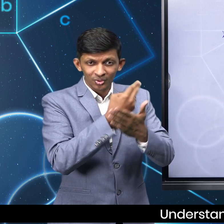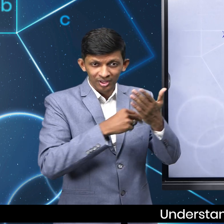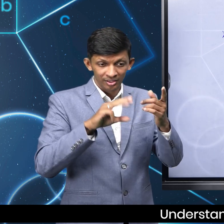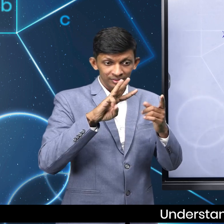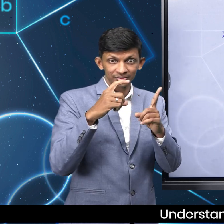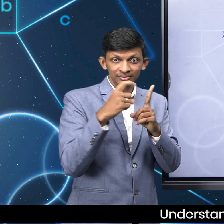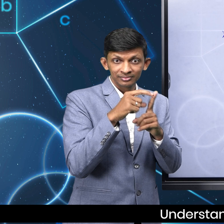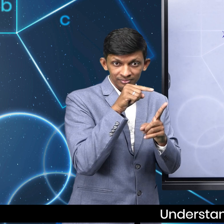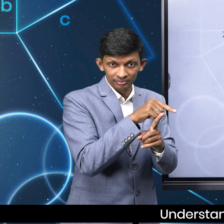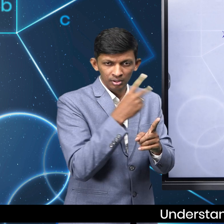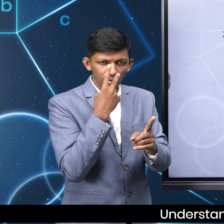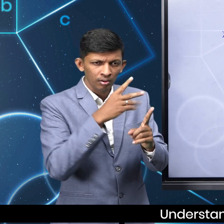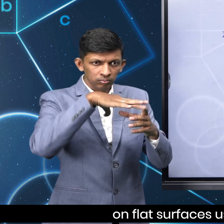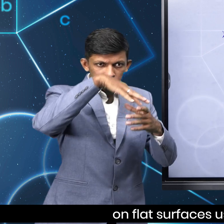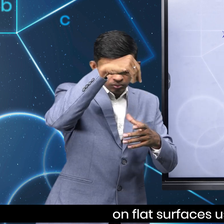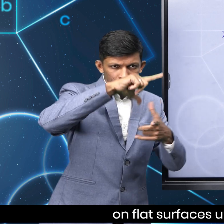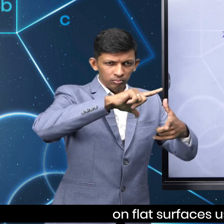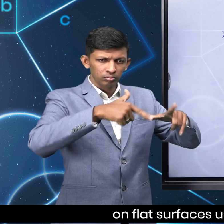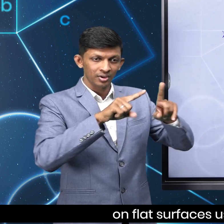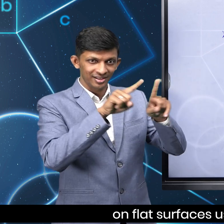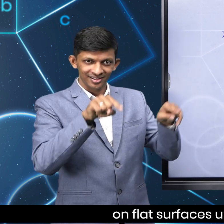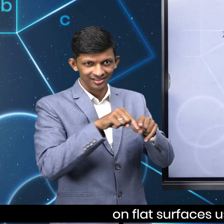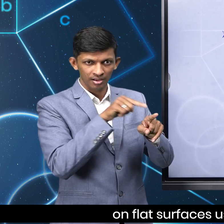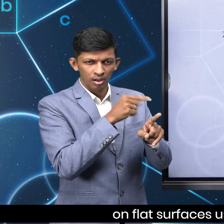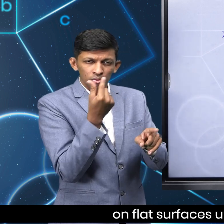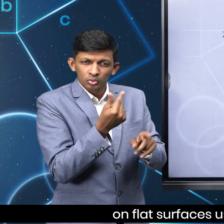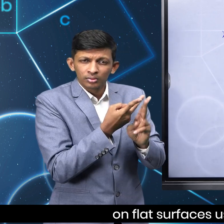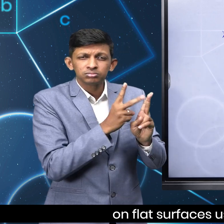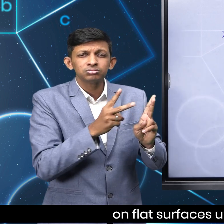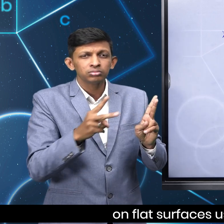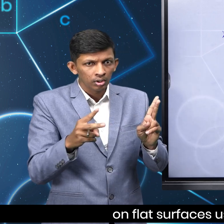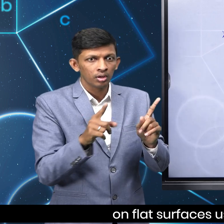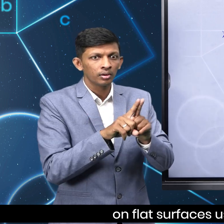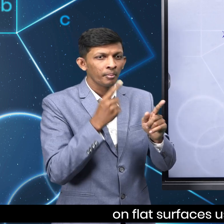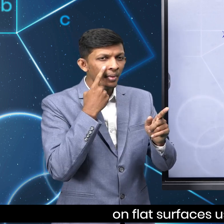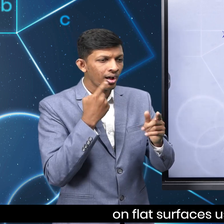understand how to draw 3D shapes on flat surfaces using different sketching methods.